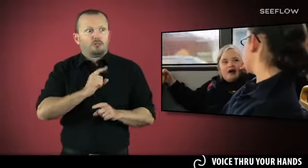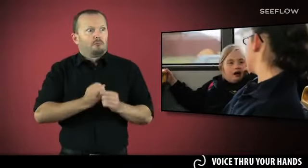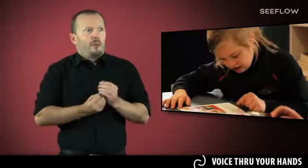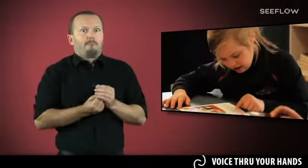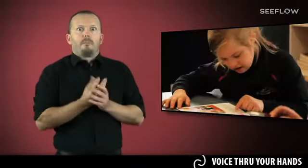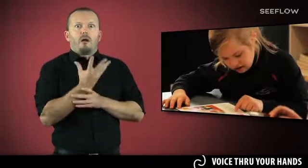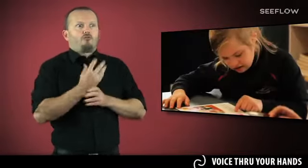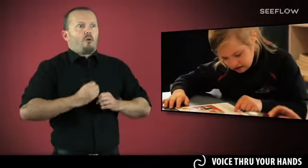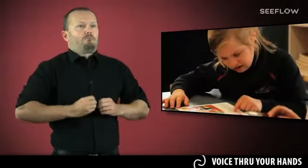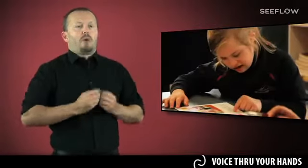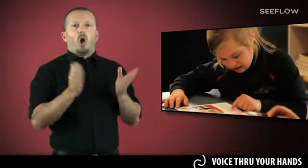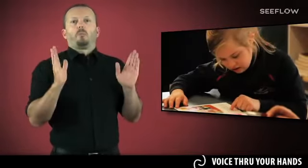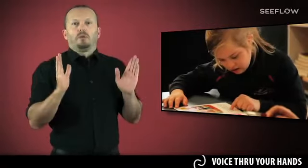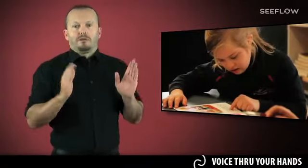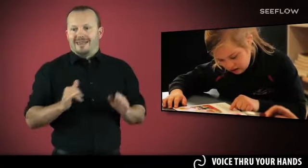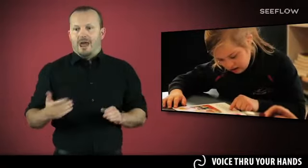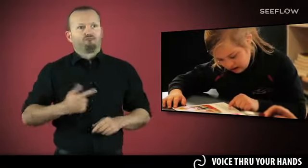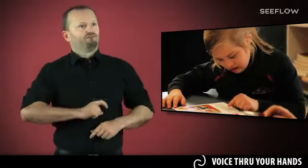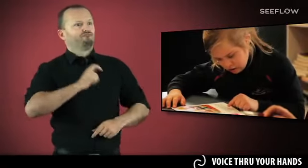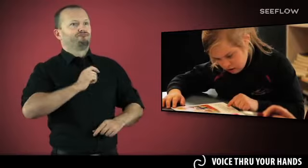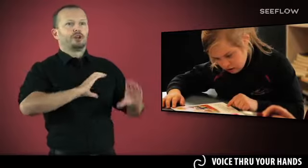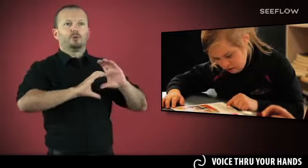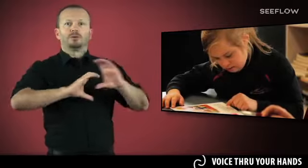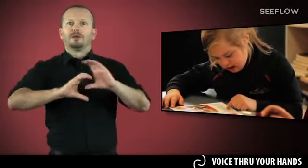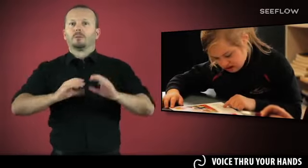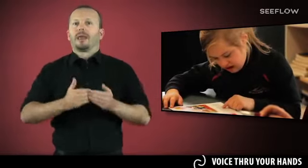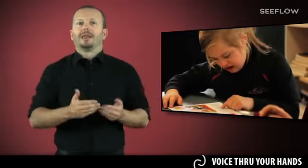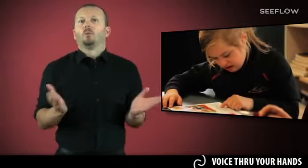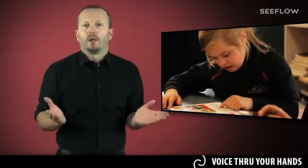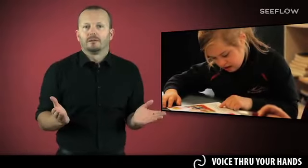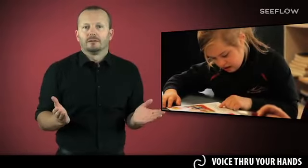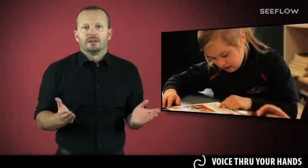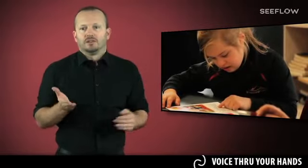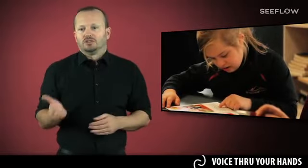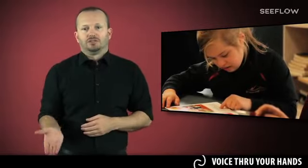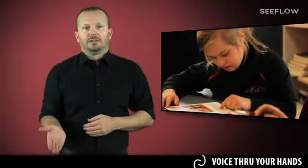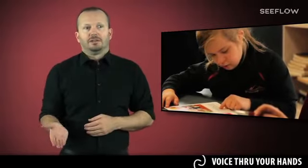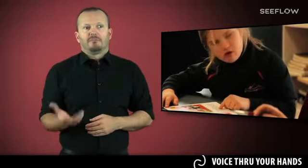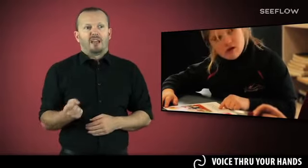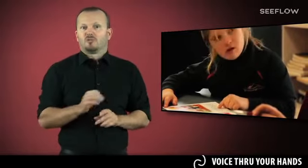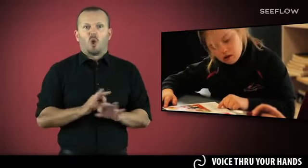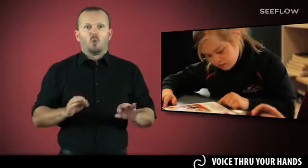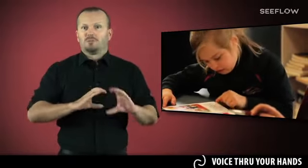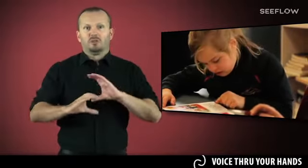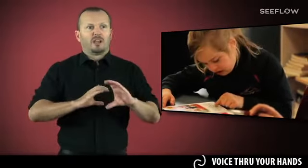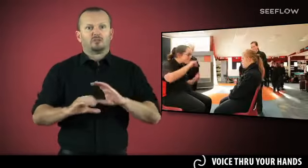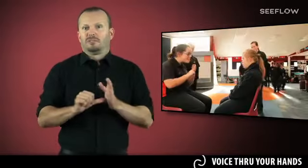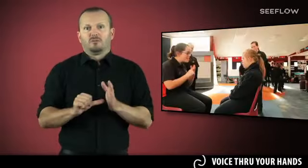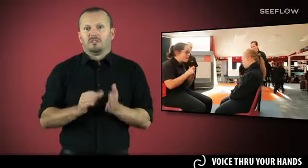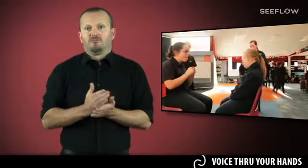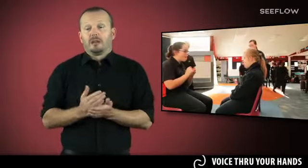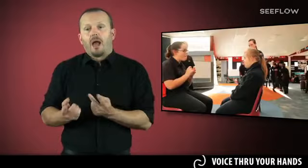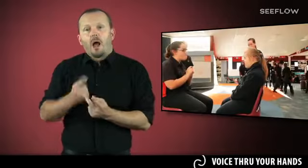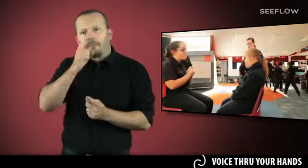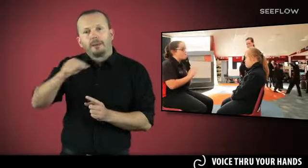has no worries about communicating with anybody, and she doesn't have a communication difficulty. Other people might